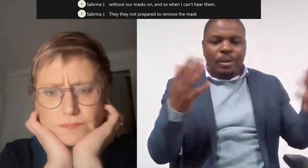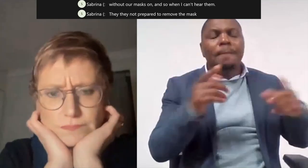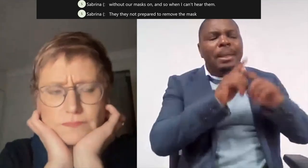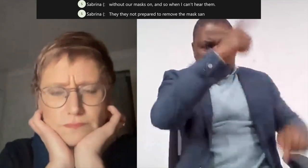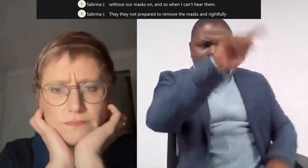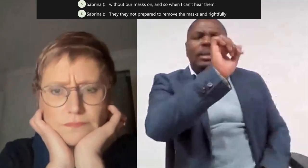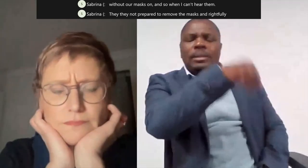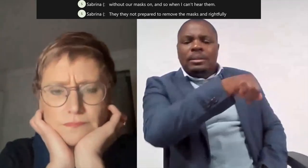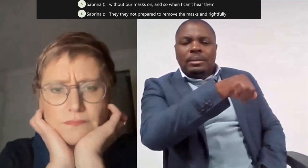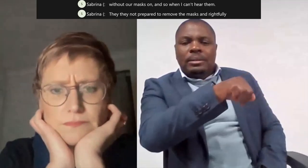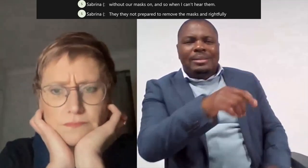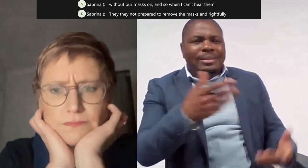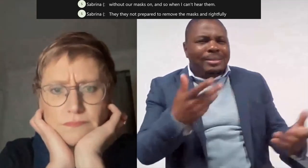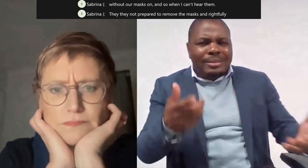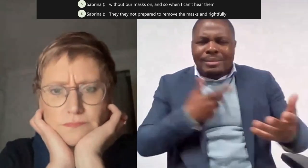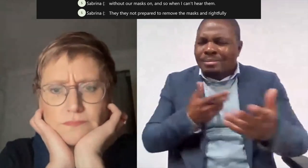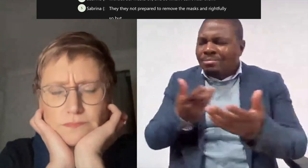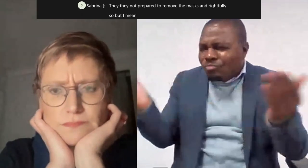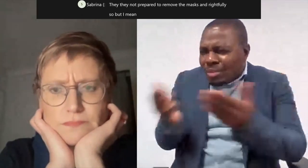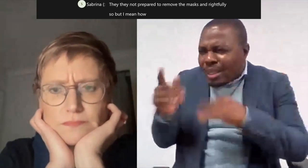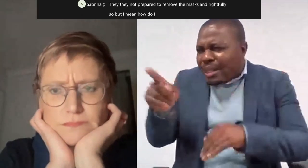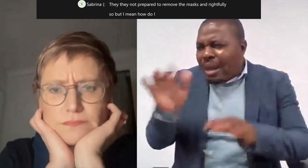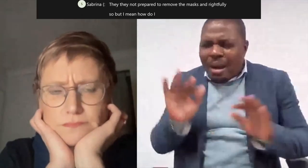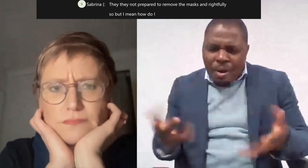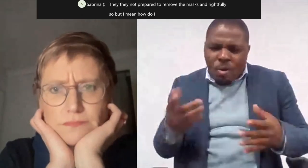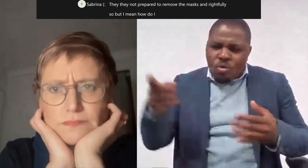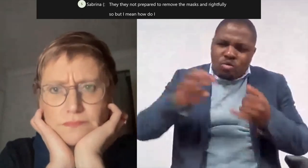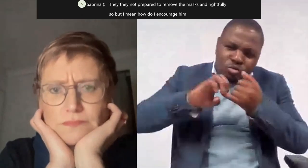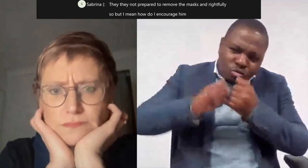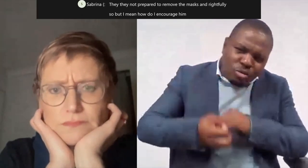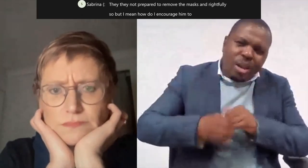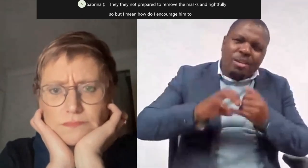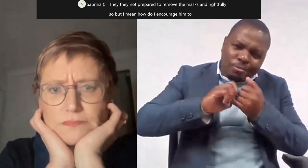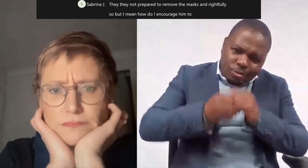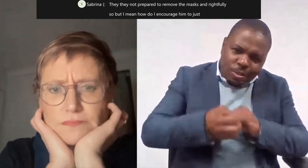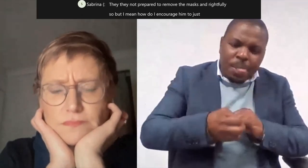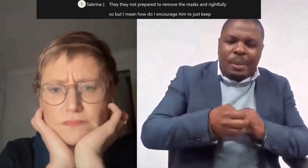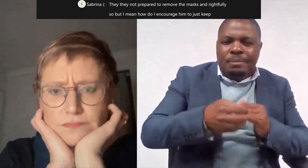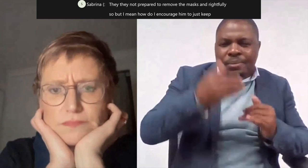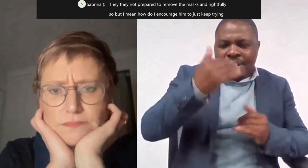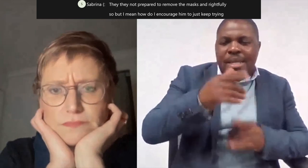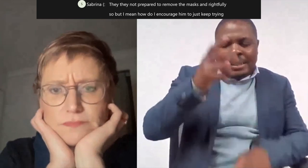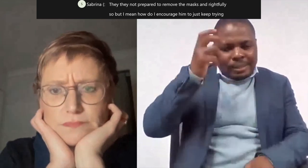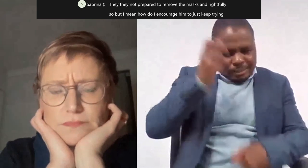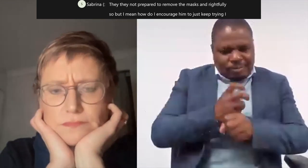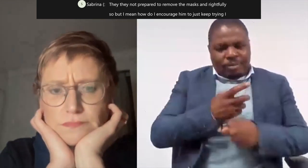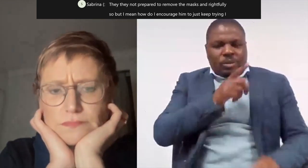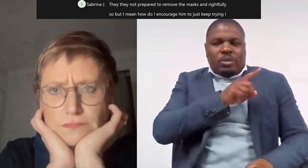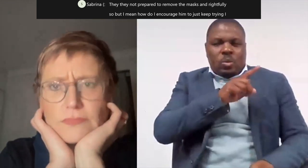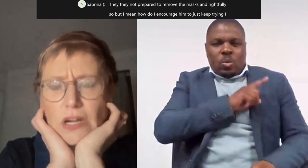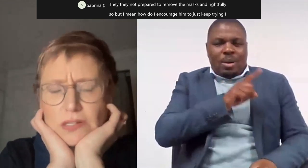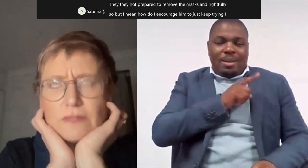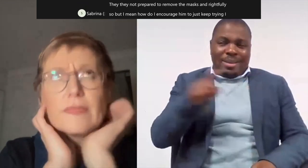I mean, how do I encourage him to just keep trying? It's difficult when they